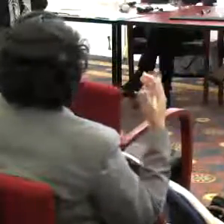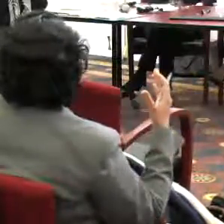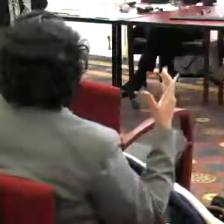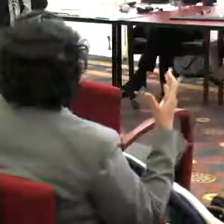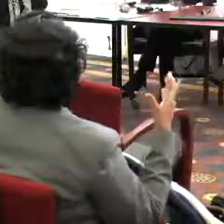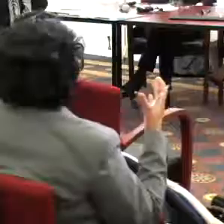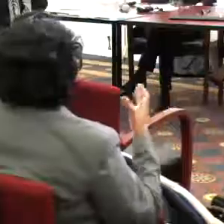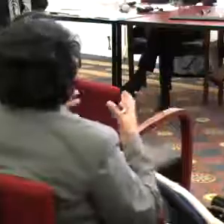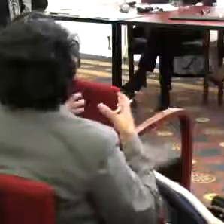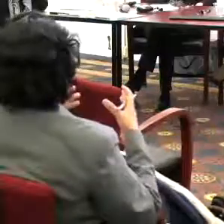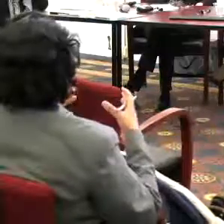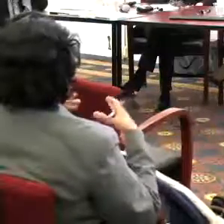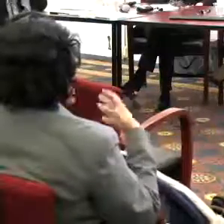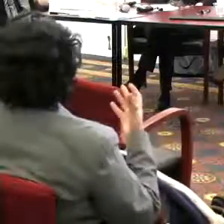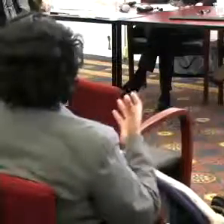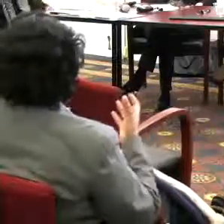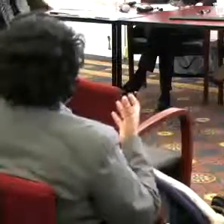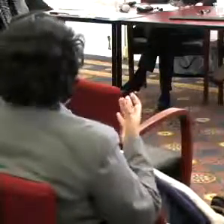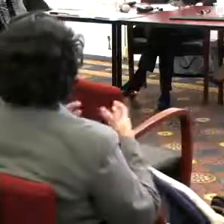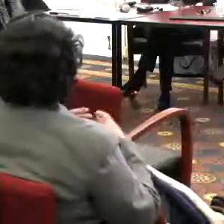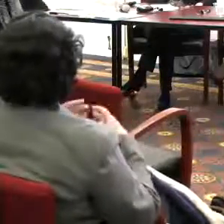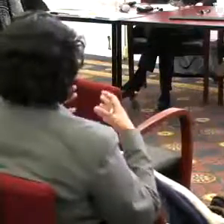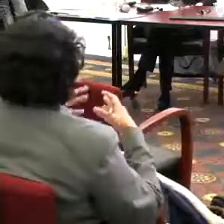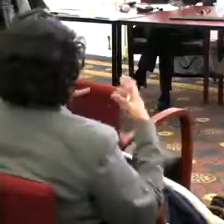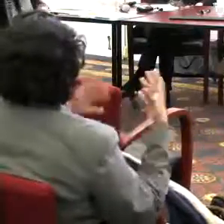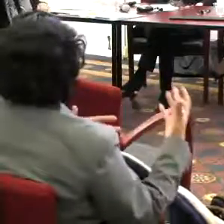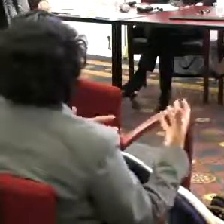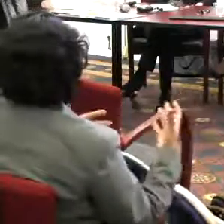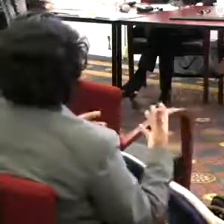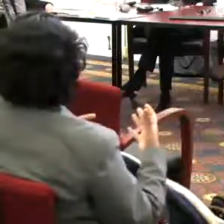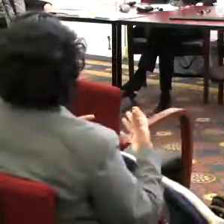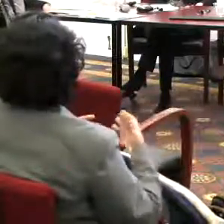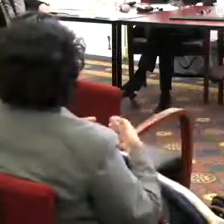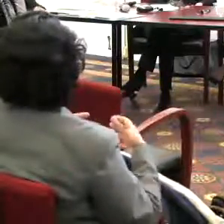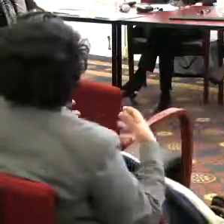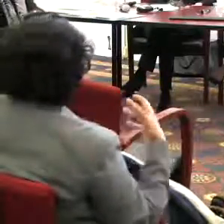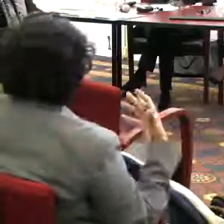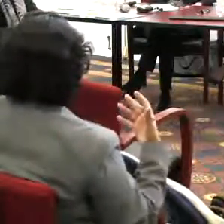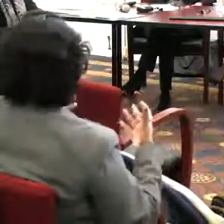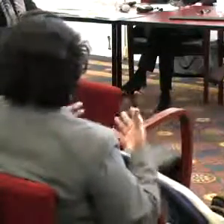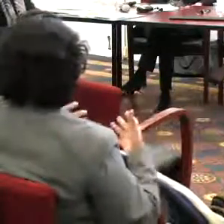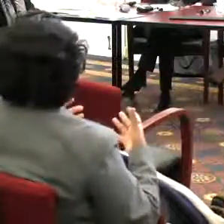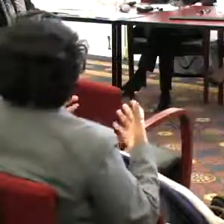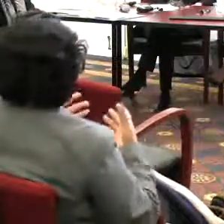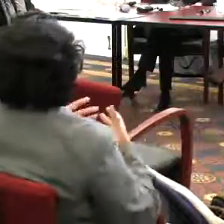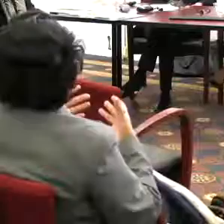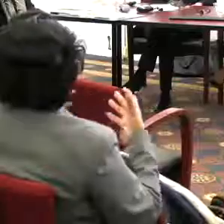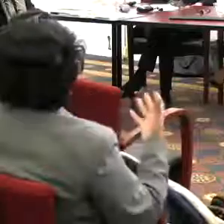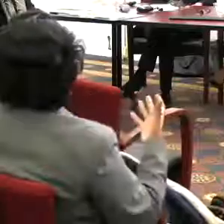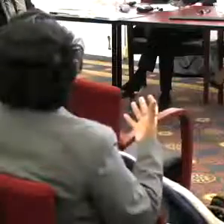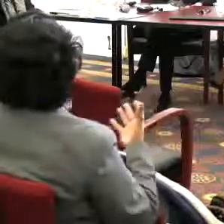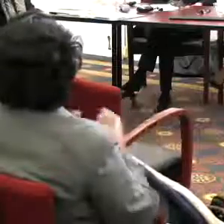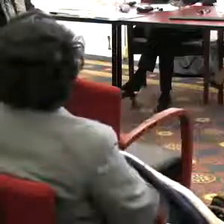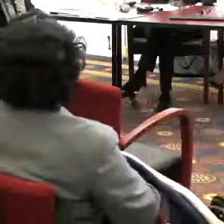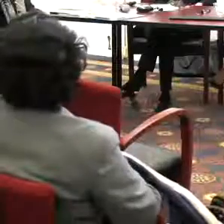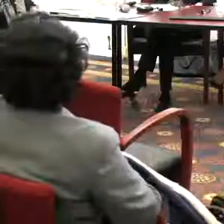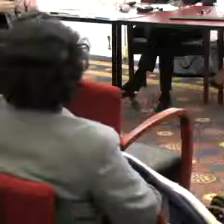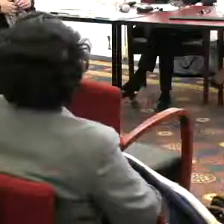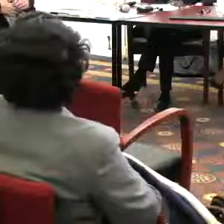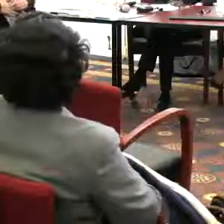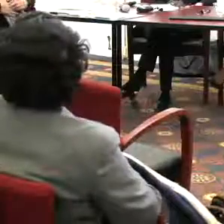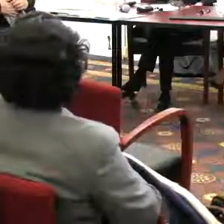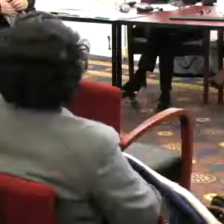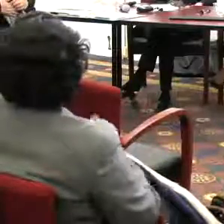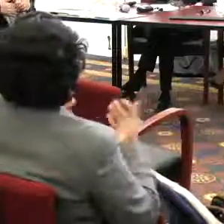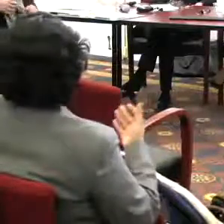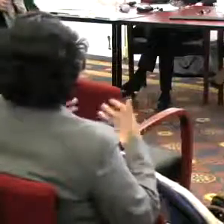forward? How can it be integrated with the teachers' colleges as part of their training, that everybody gets at least some basic level of